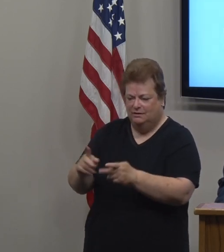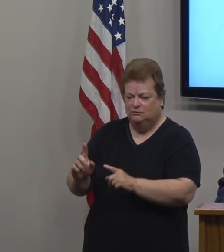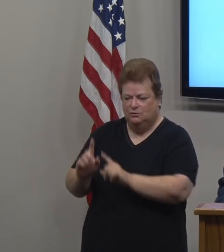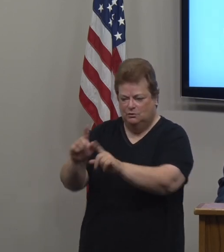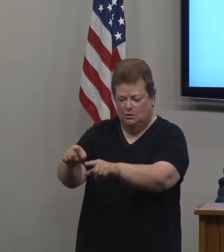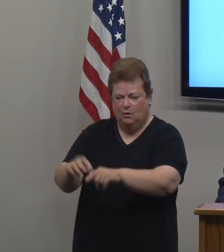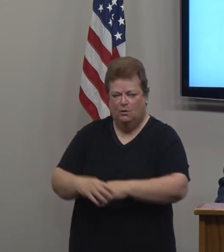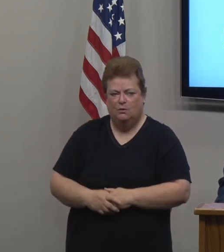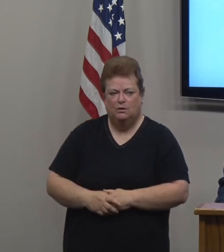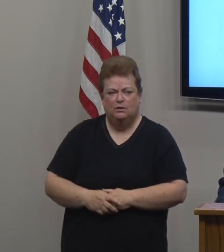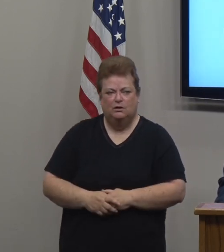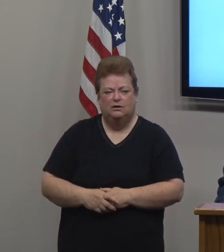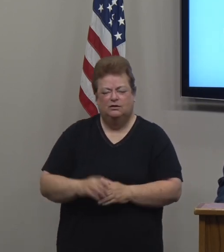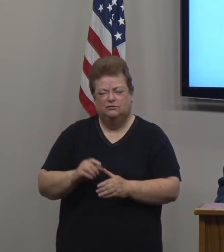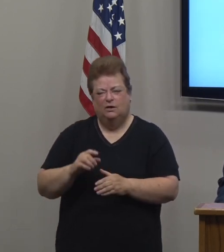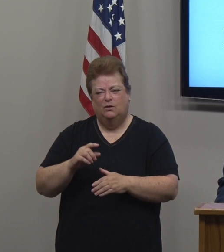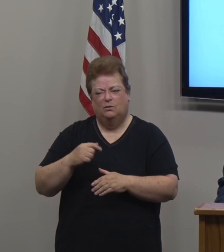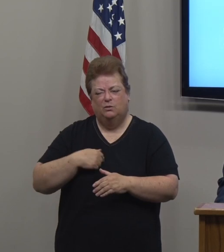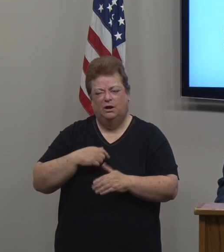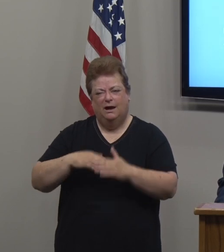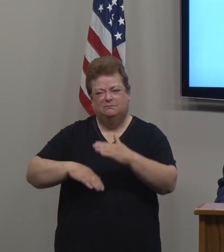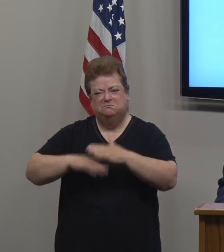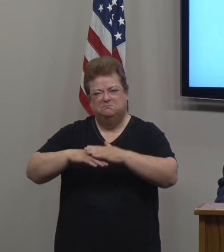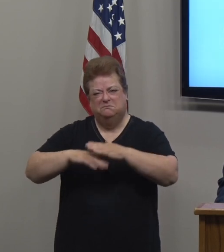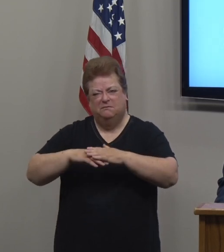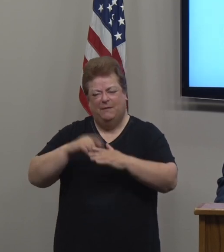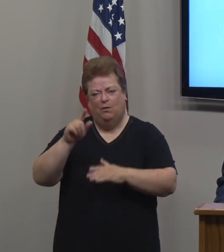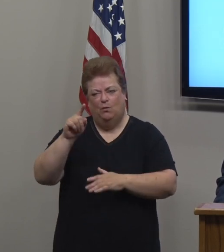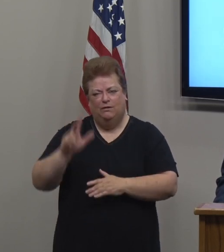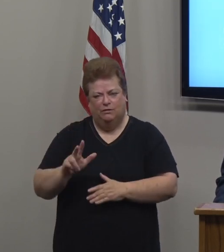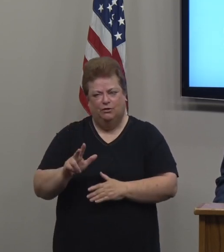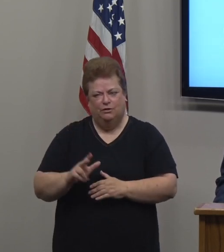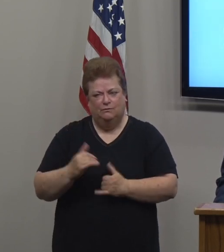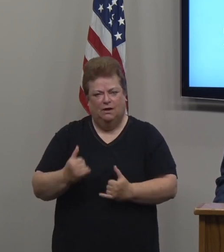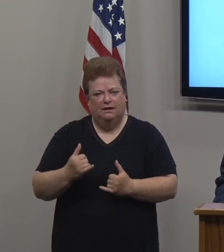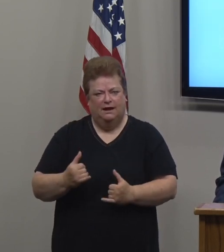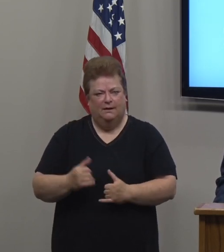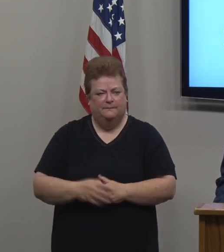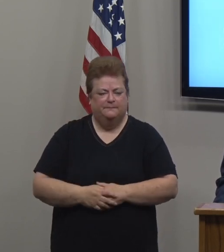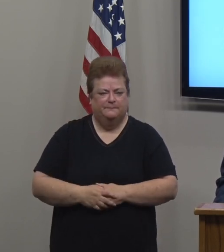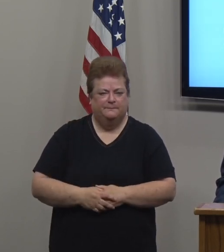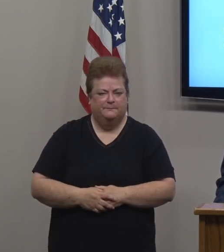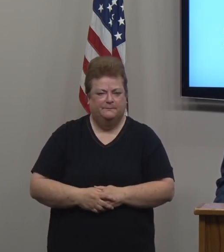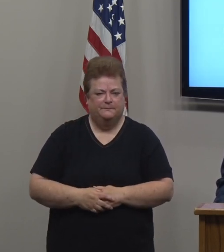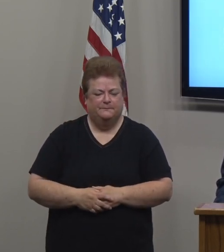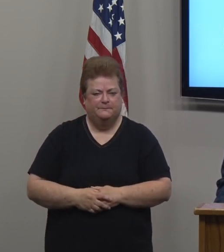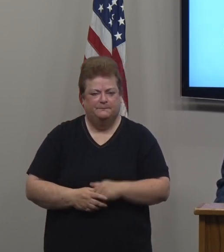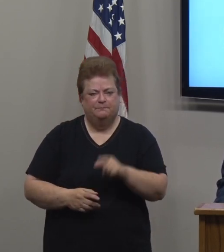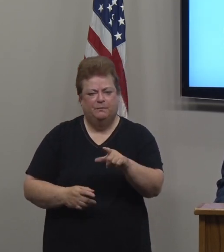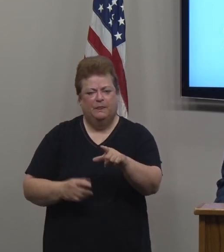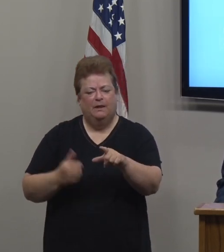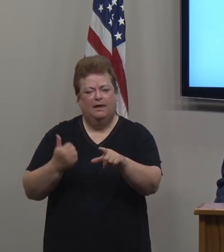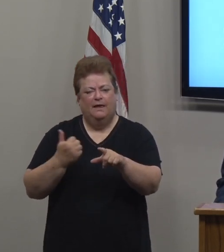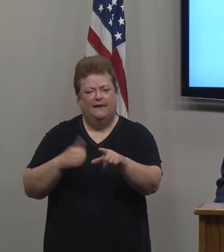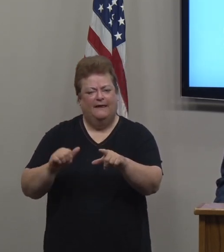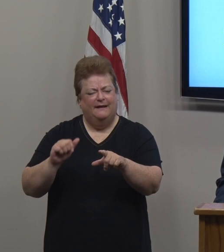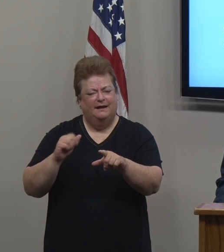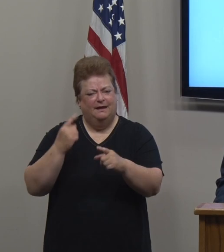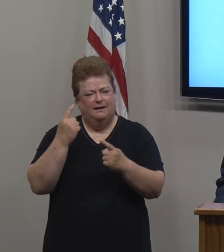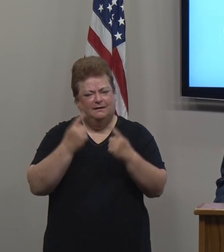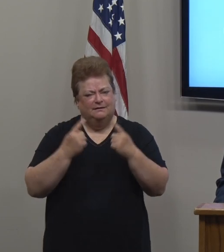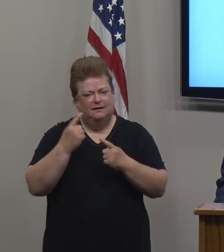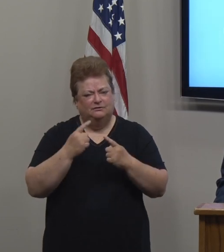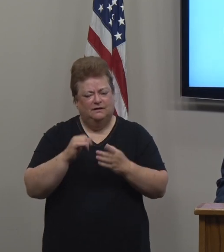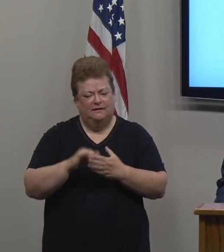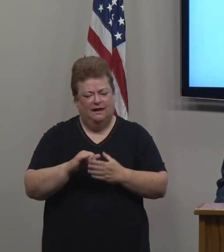to do it, but about a third of our capacity is currently occupied. And was there any consideration, because I understand that with